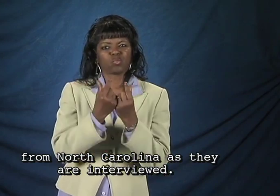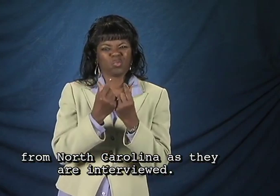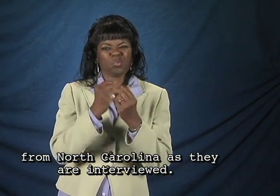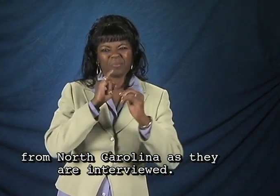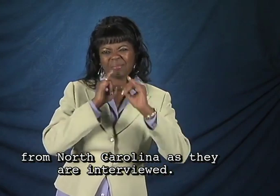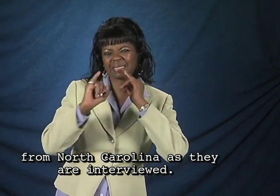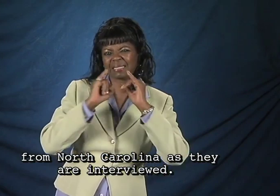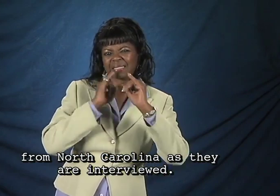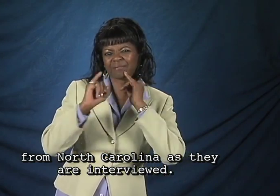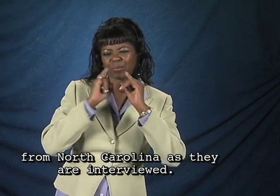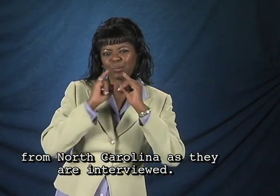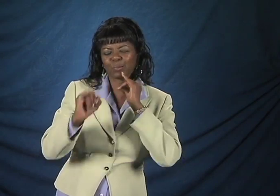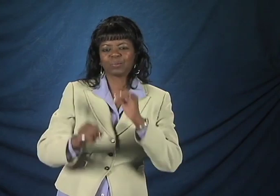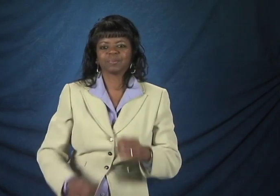are interviewed.